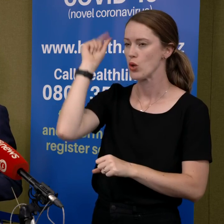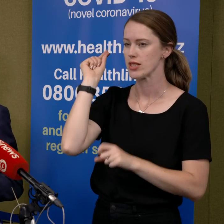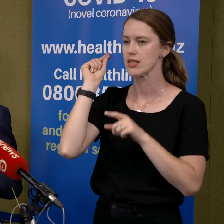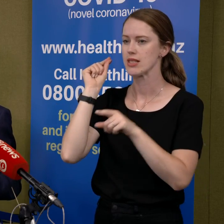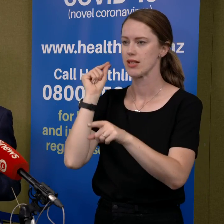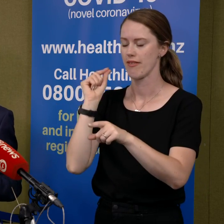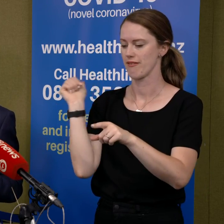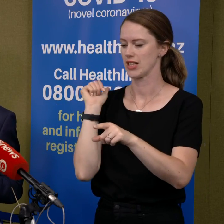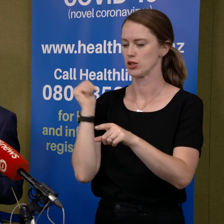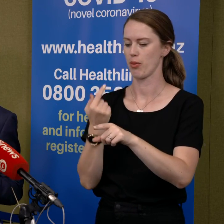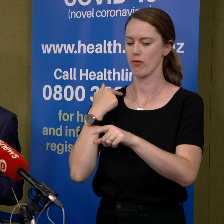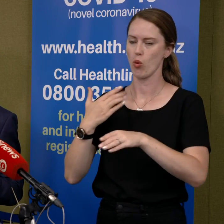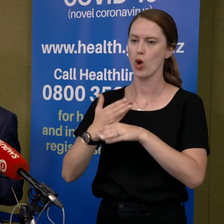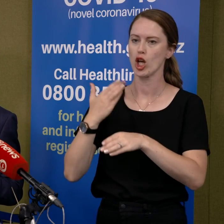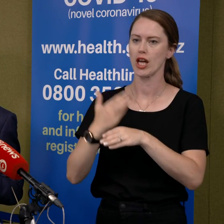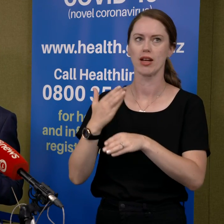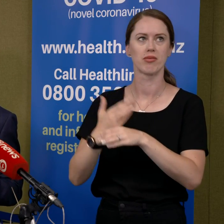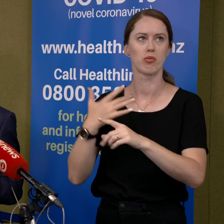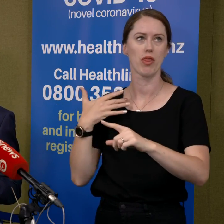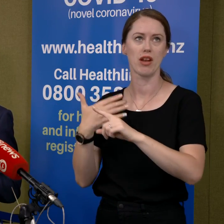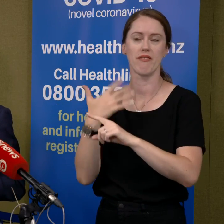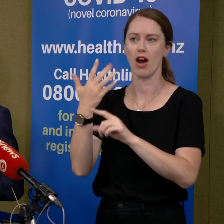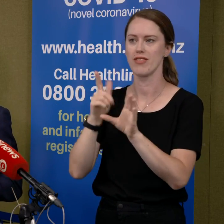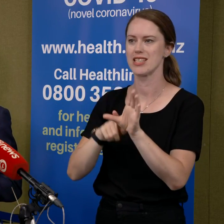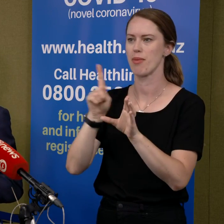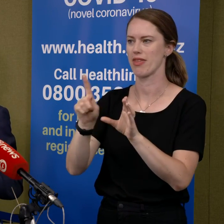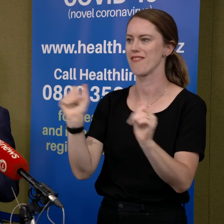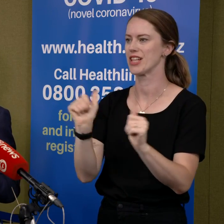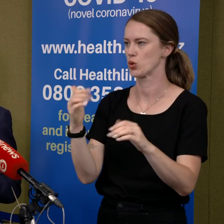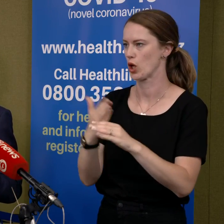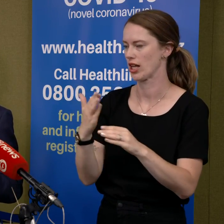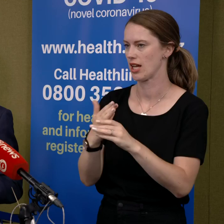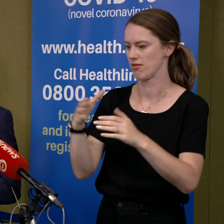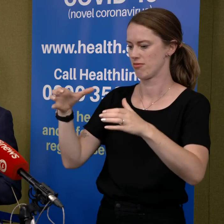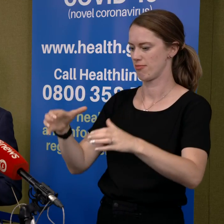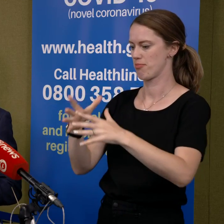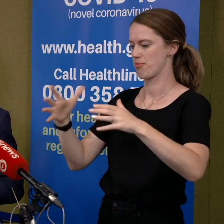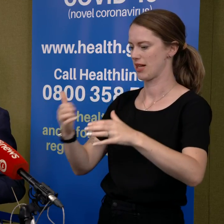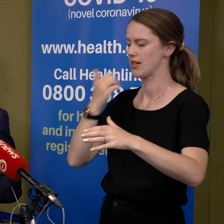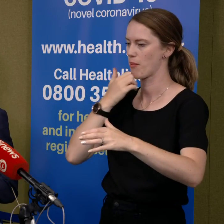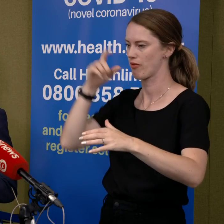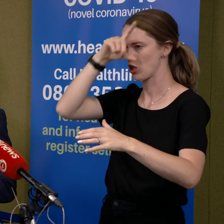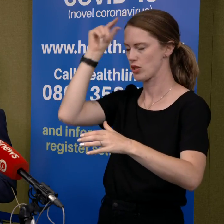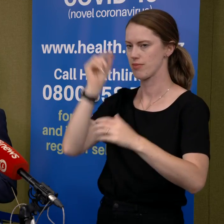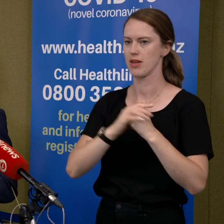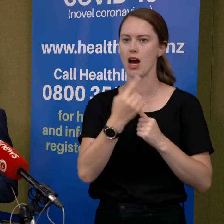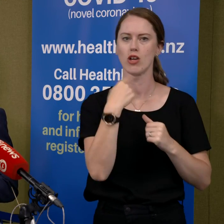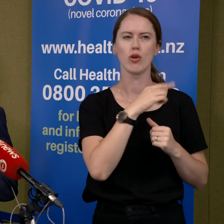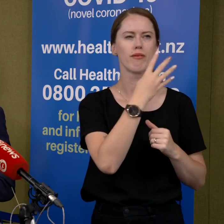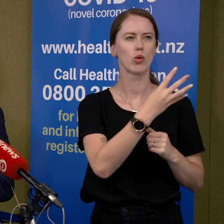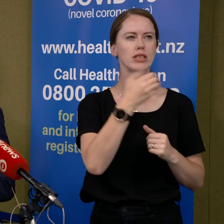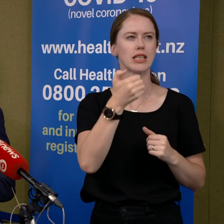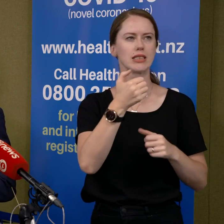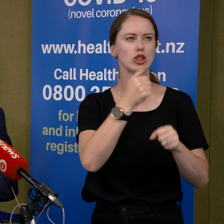have had a practicing certificate within the last 5 years but no longer do. So there's quite a pool of nursing staff. There are